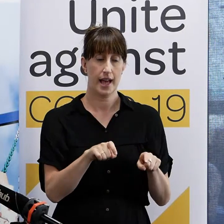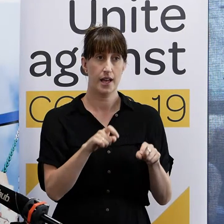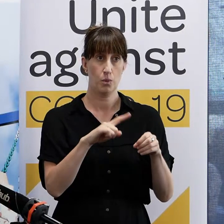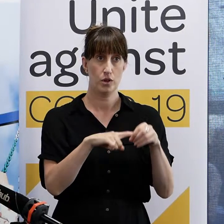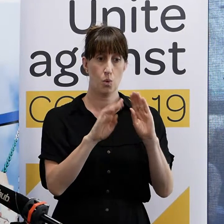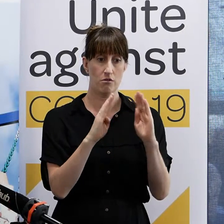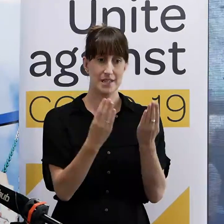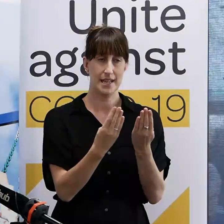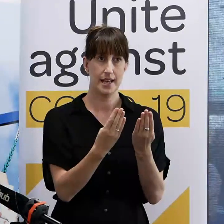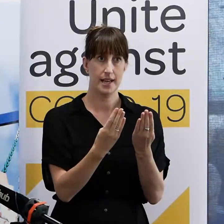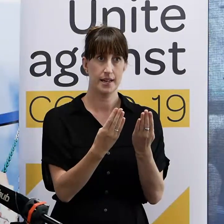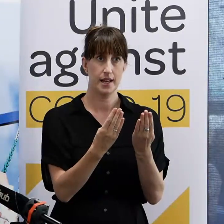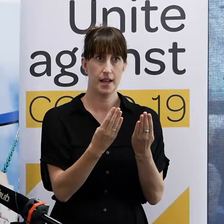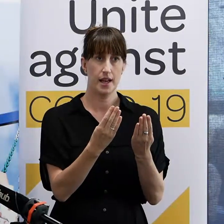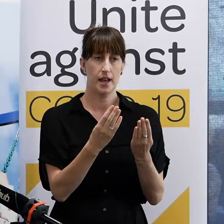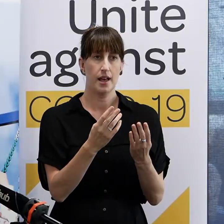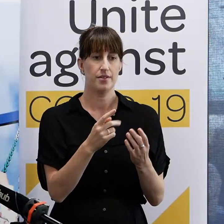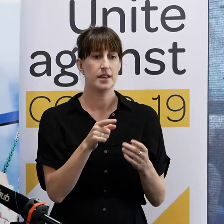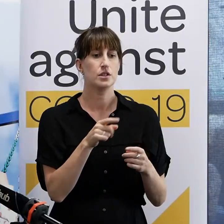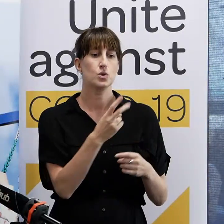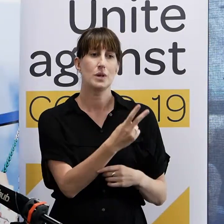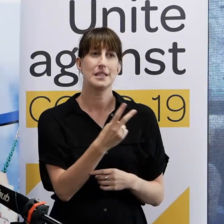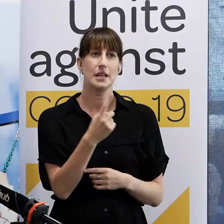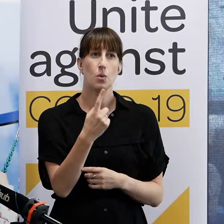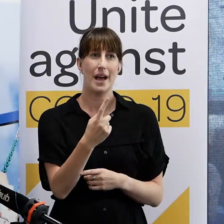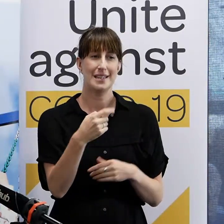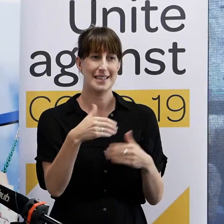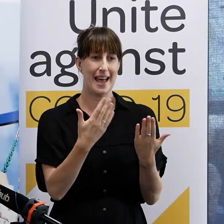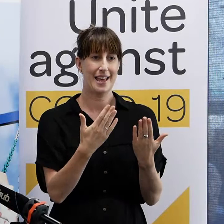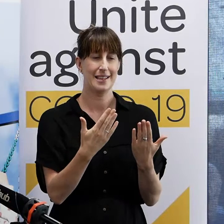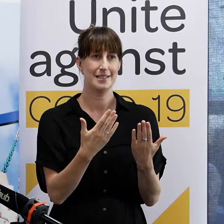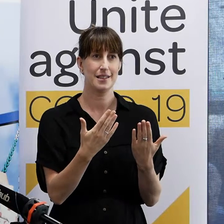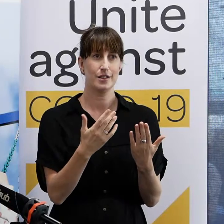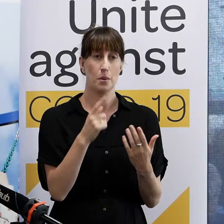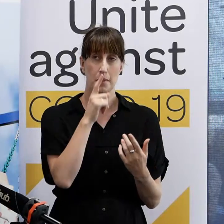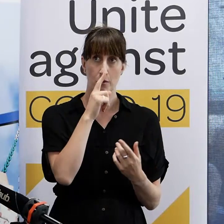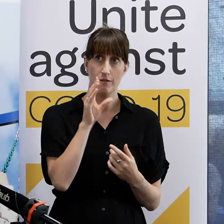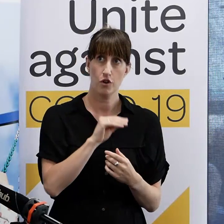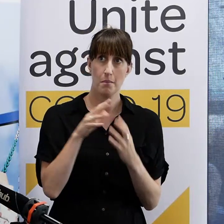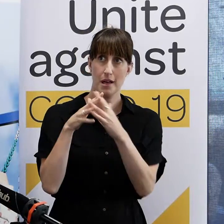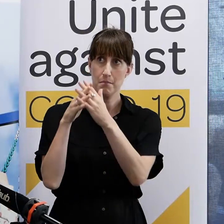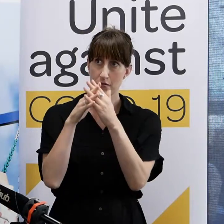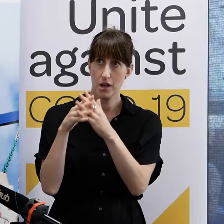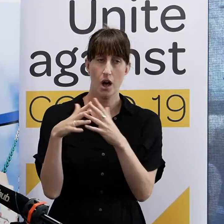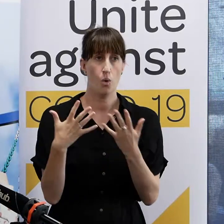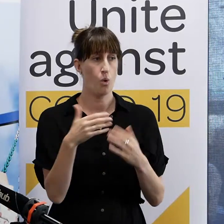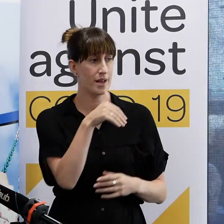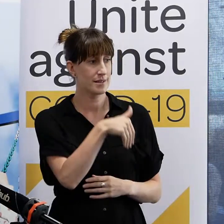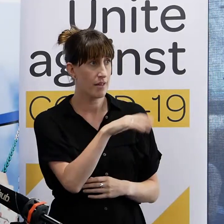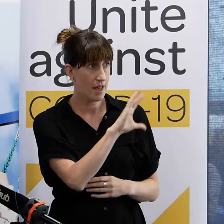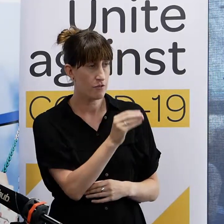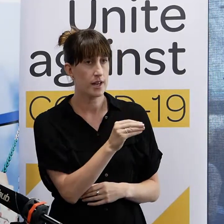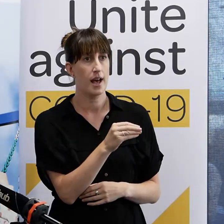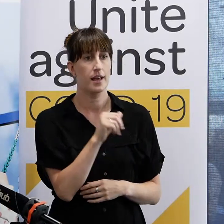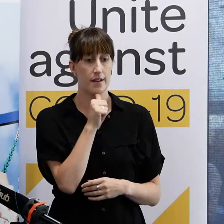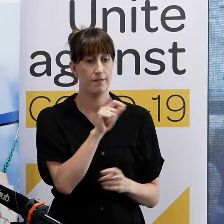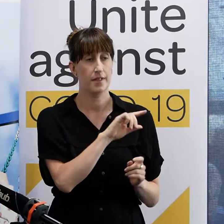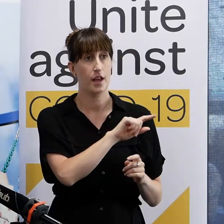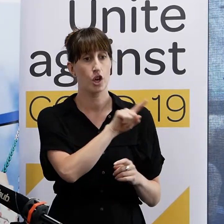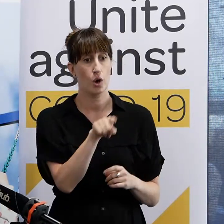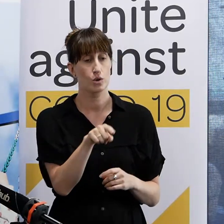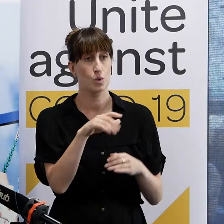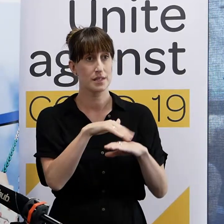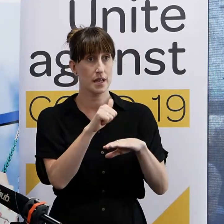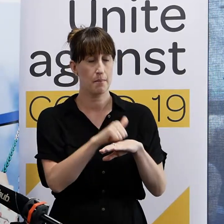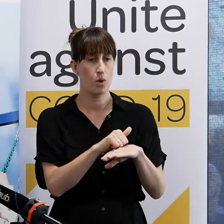coming from the UK or South Africa, those with that sort of higher risk of that variant. Is that something that's being considered here? Not at